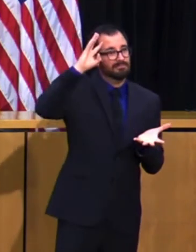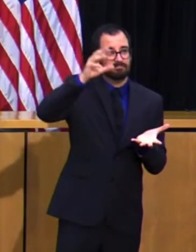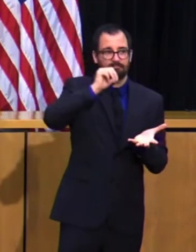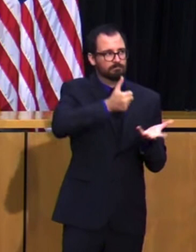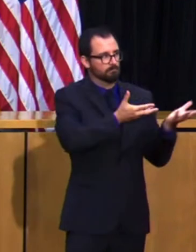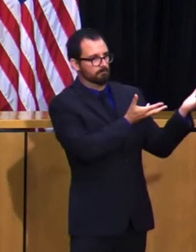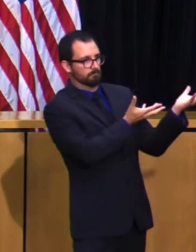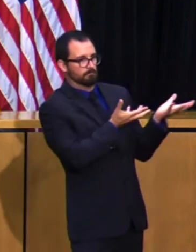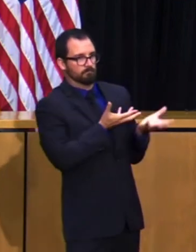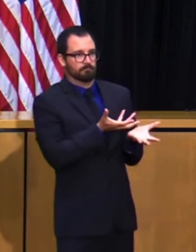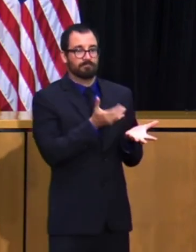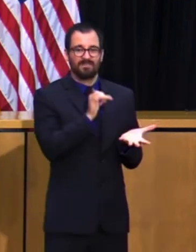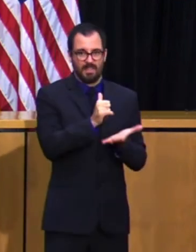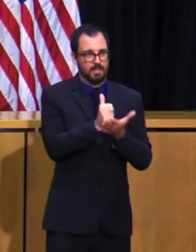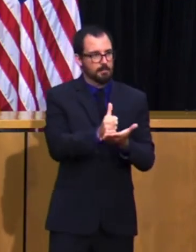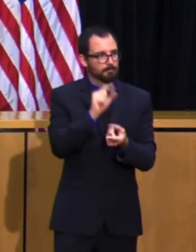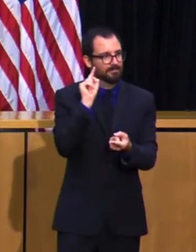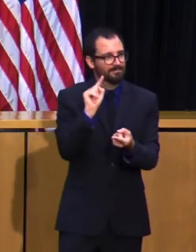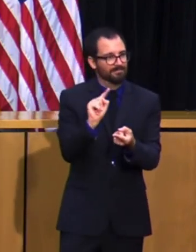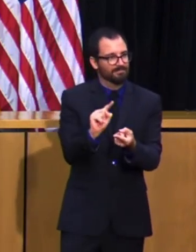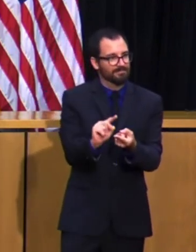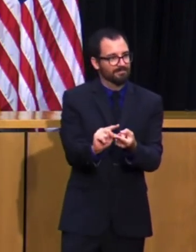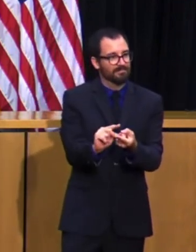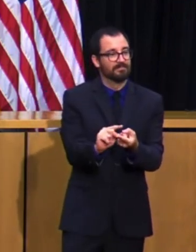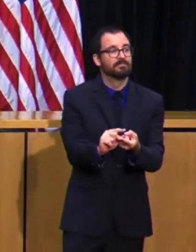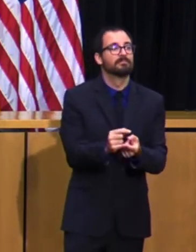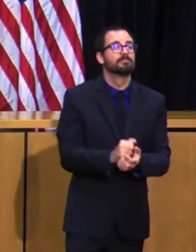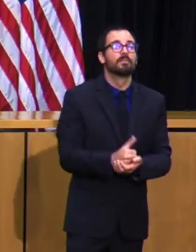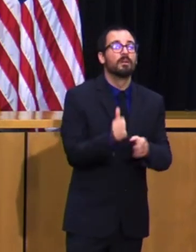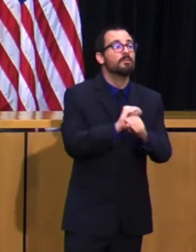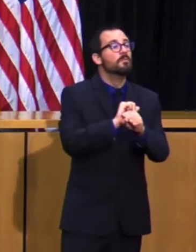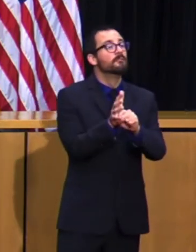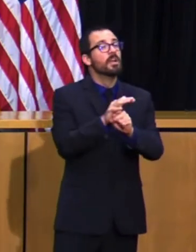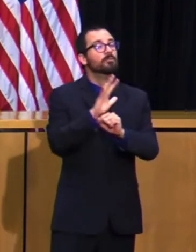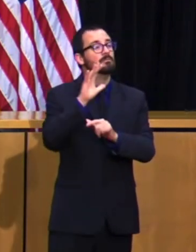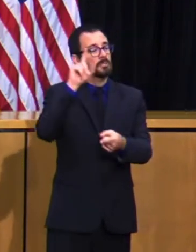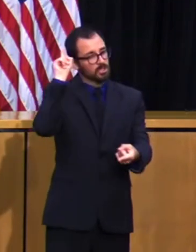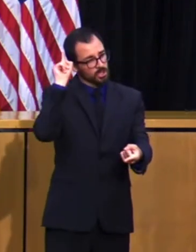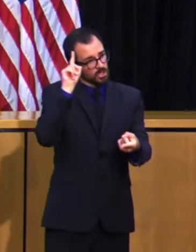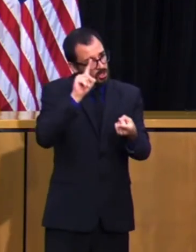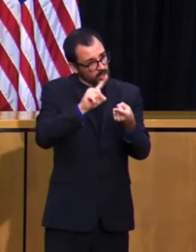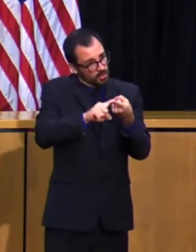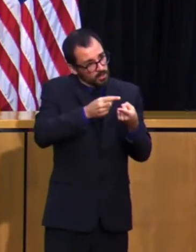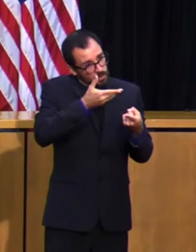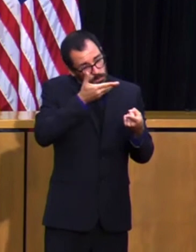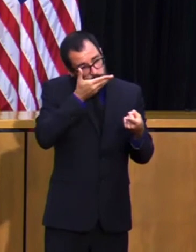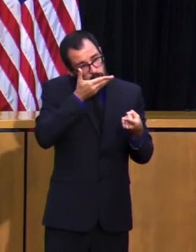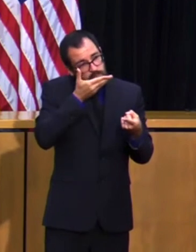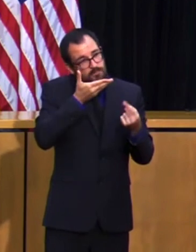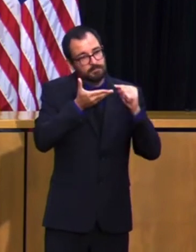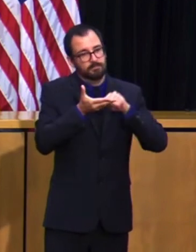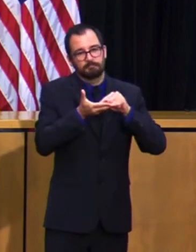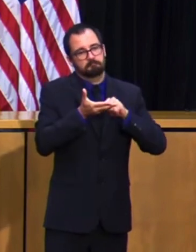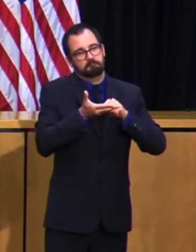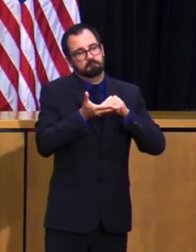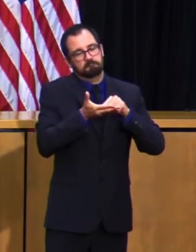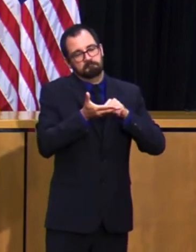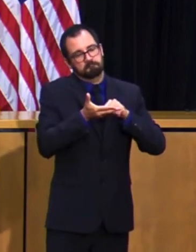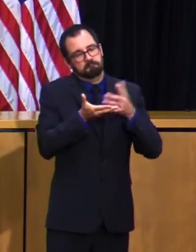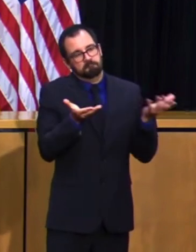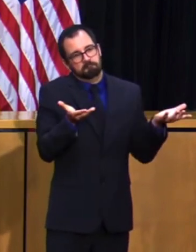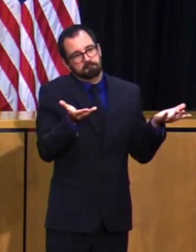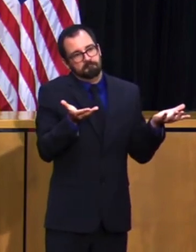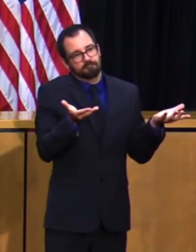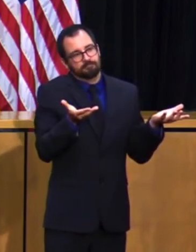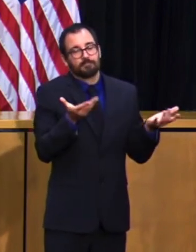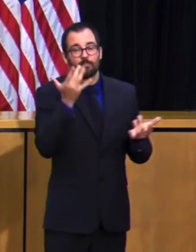a vaccine. We won't. But the question about how much COVID we have and the job that we do